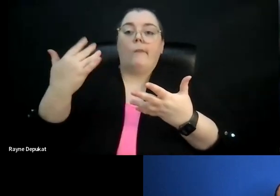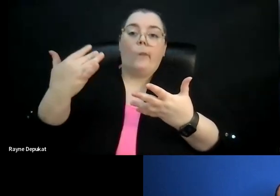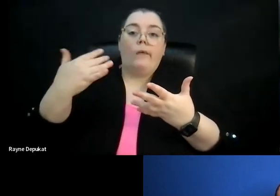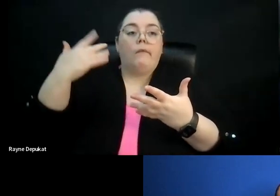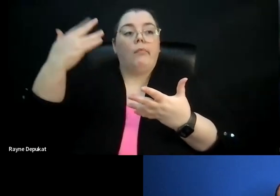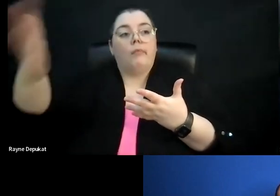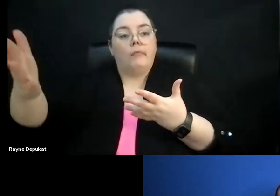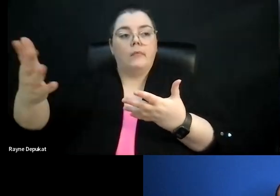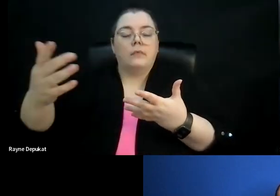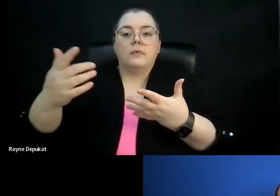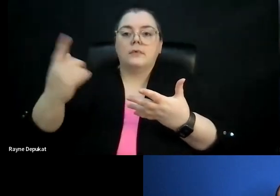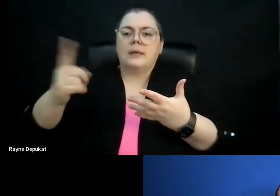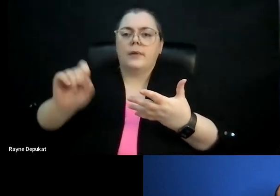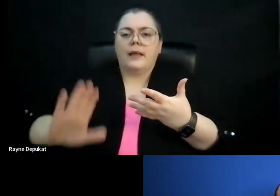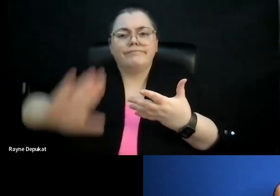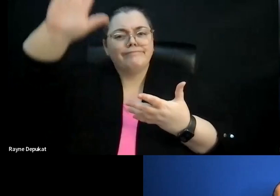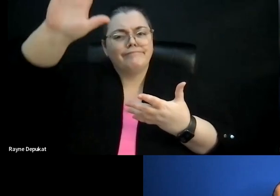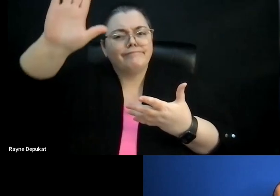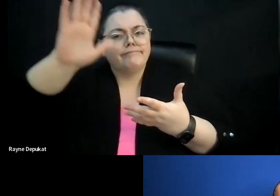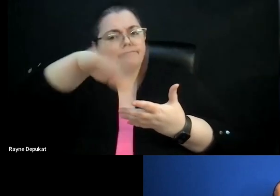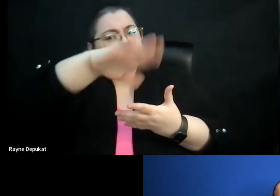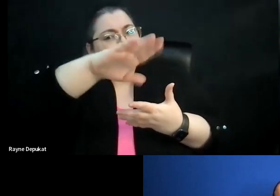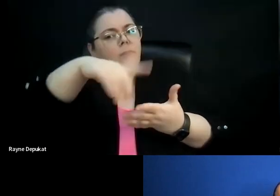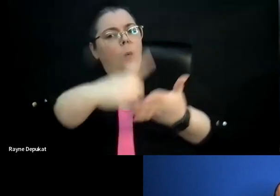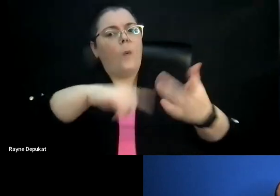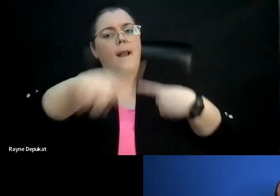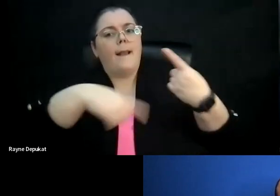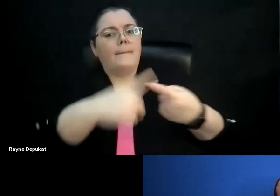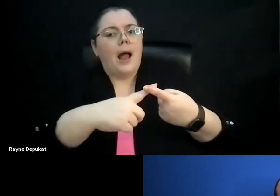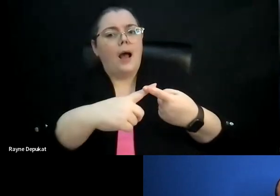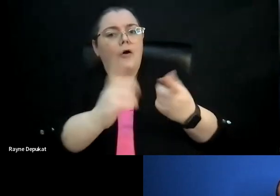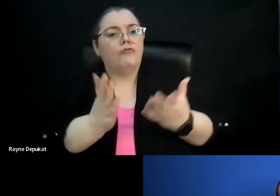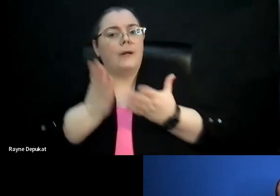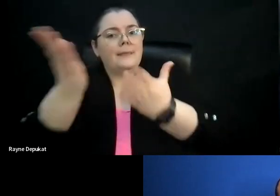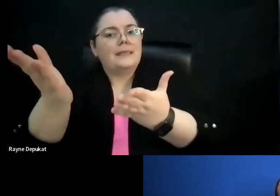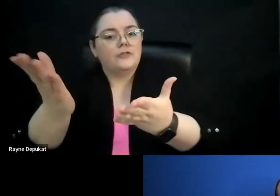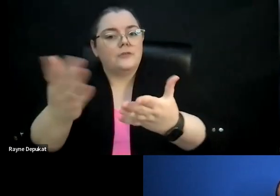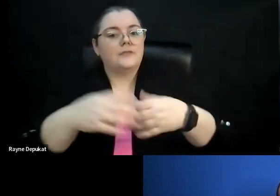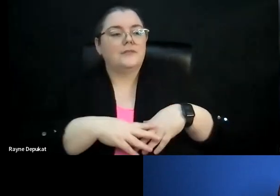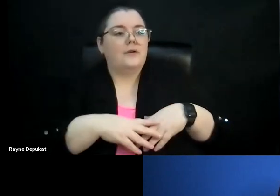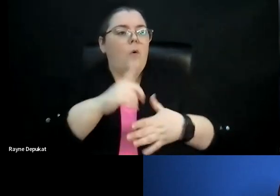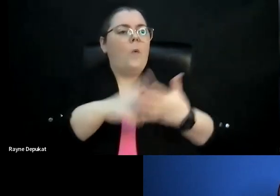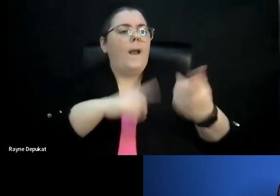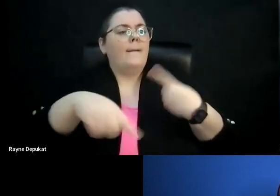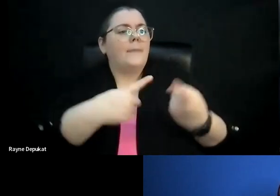So if we do the work and we submit it to the commission, but they back burner it, we can then say, hey, what